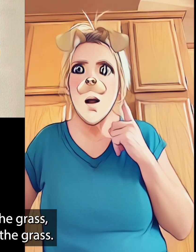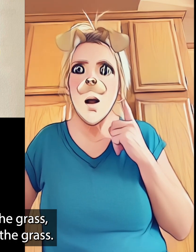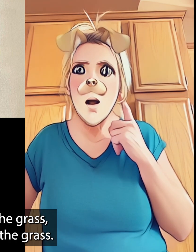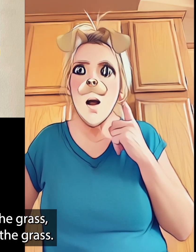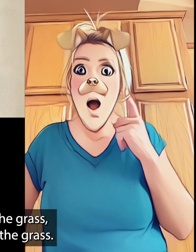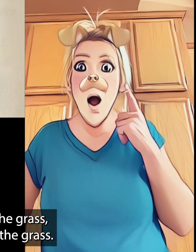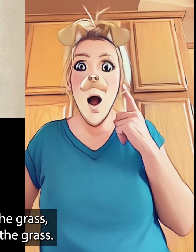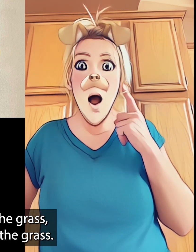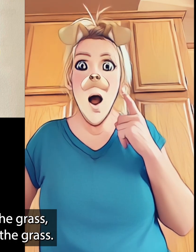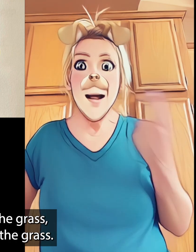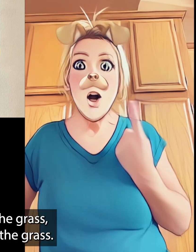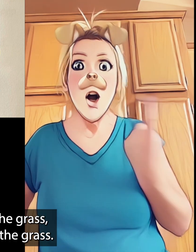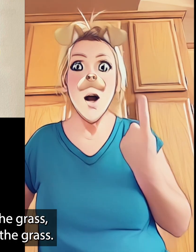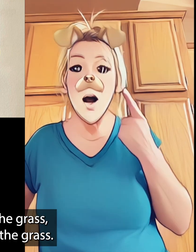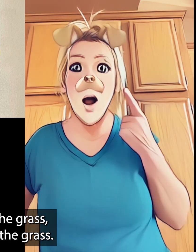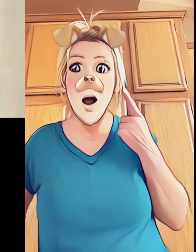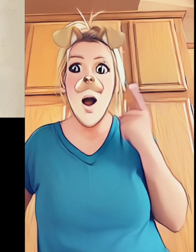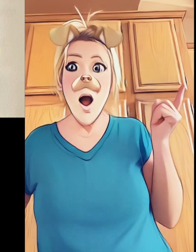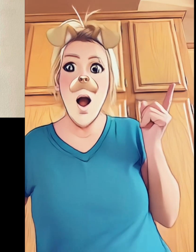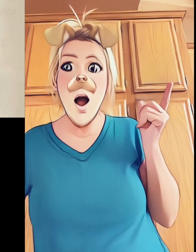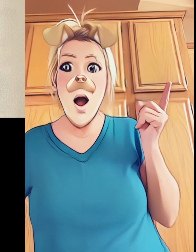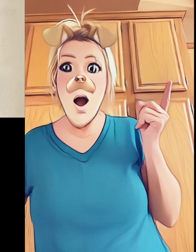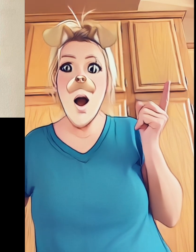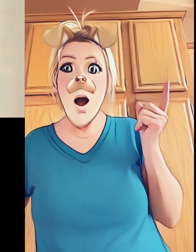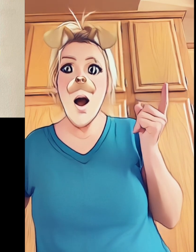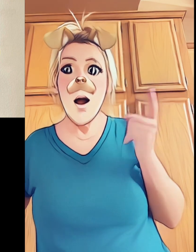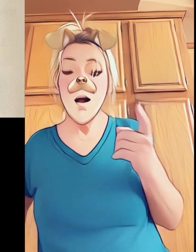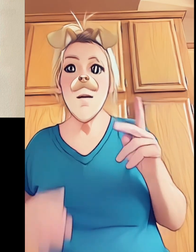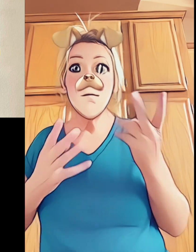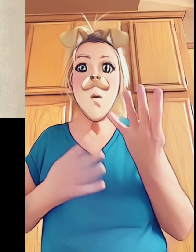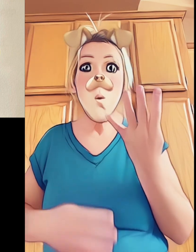grass, and they looked at the grass.